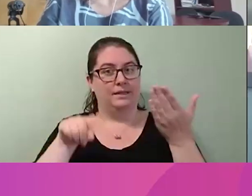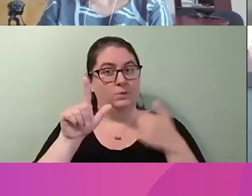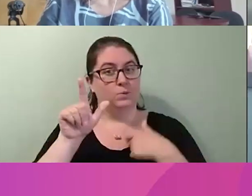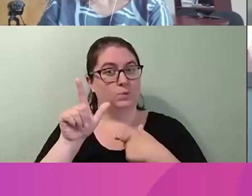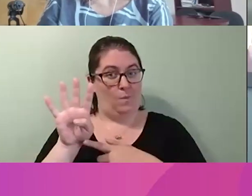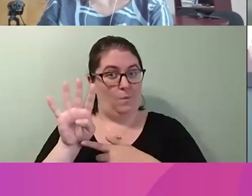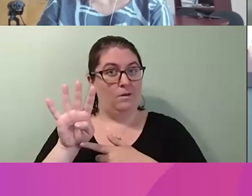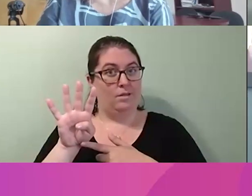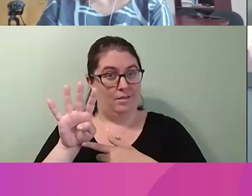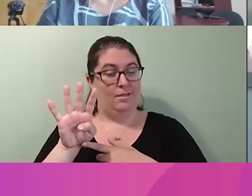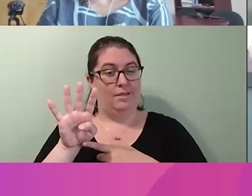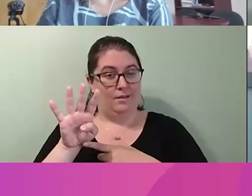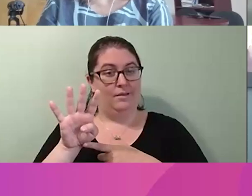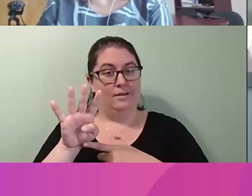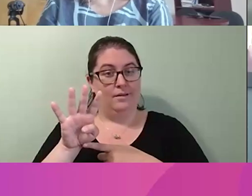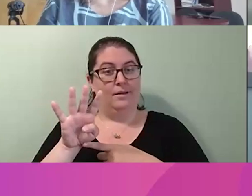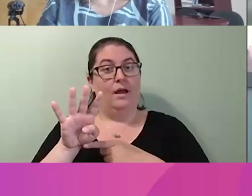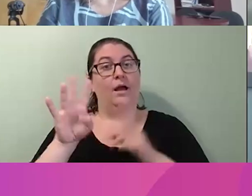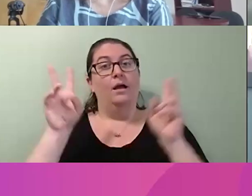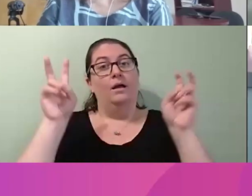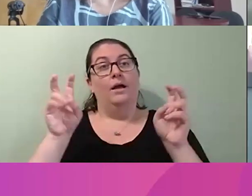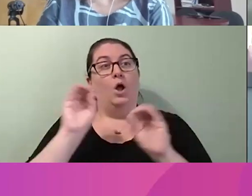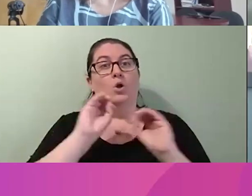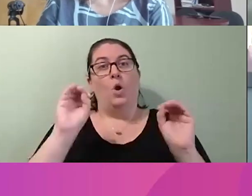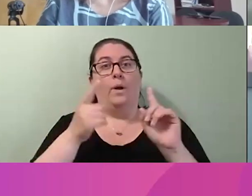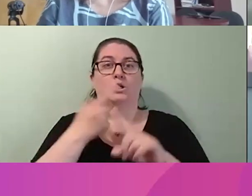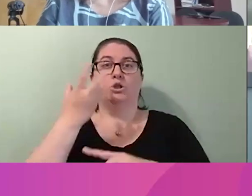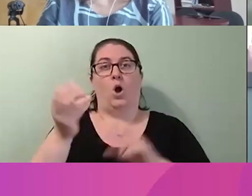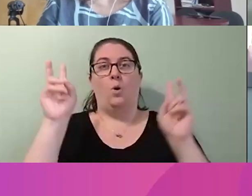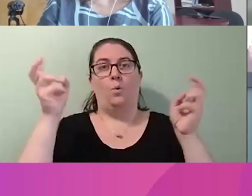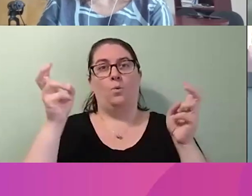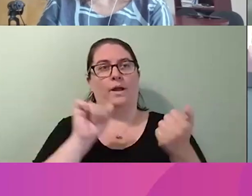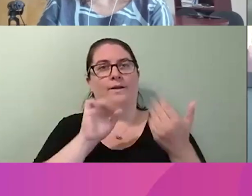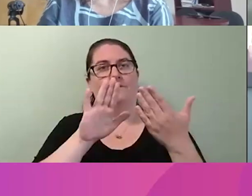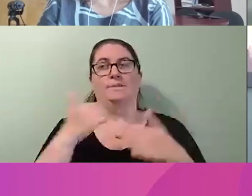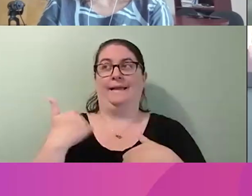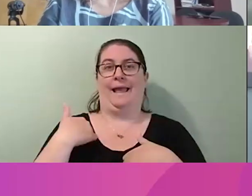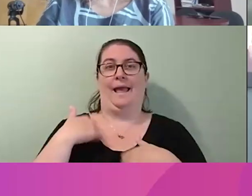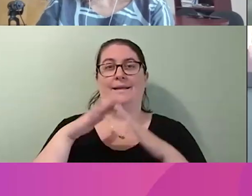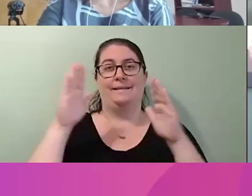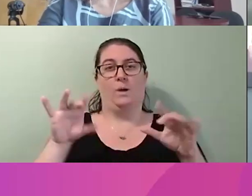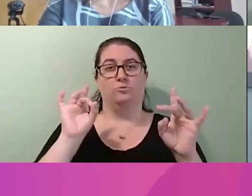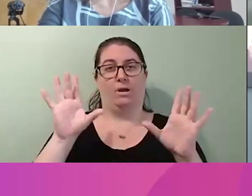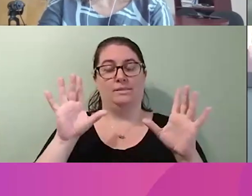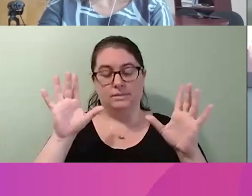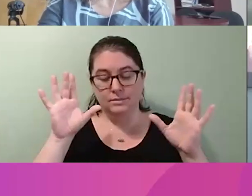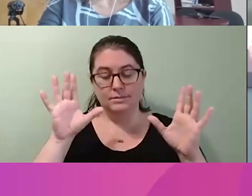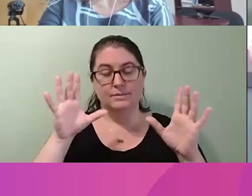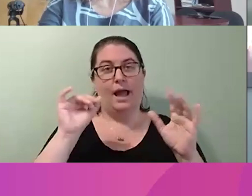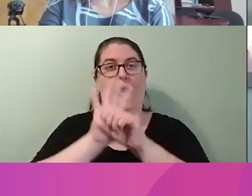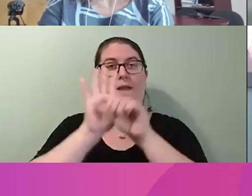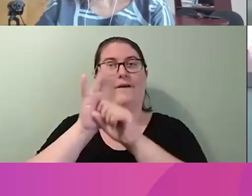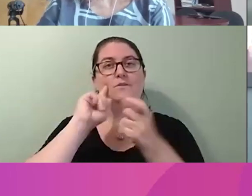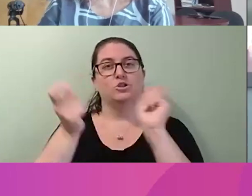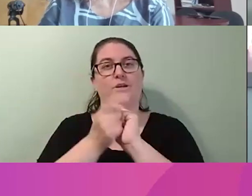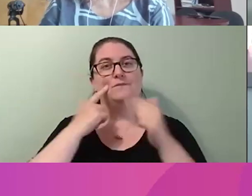June 24th, and it is entitled Nowhere to Go: Confronting Canada's Housing Crisis and Advocating for Change